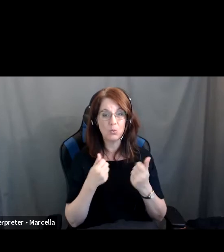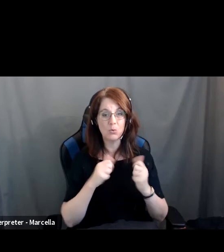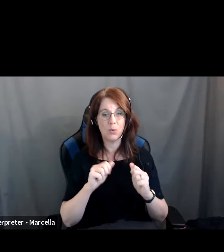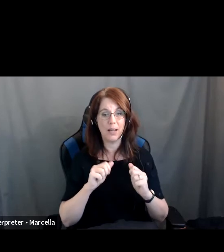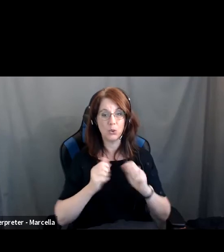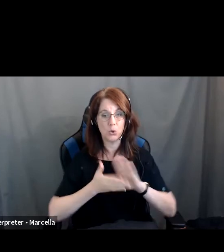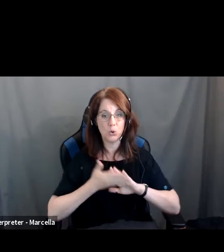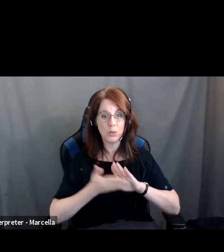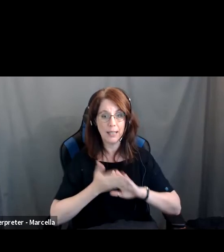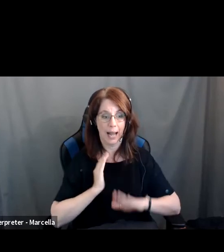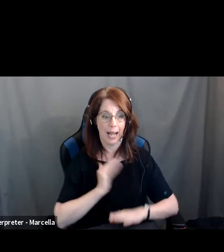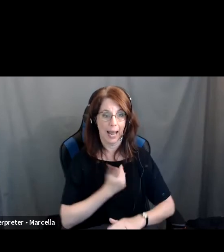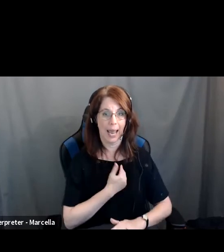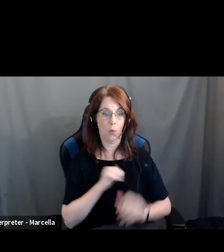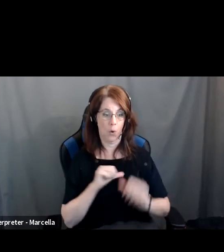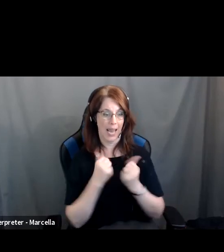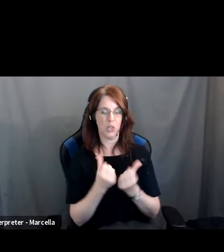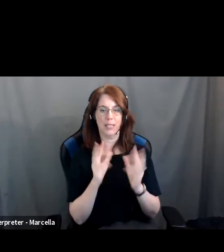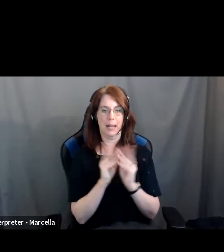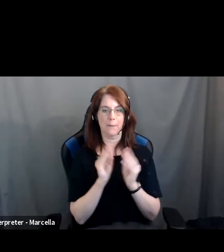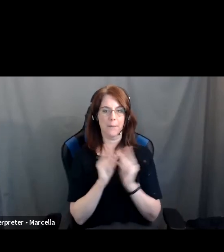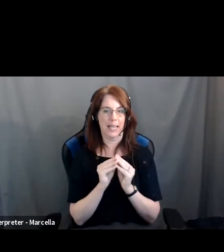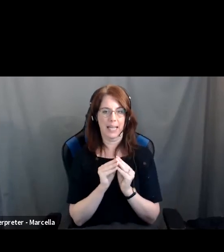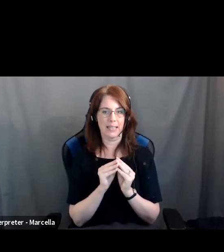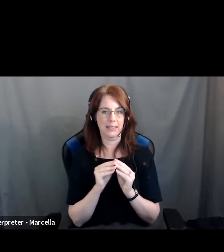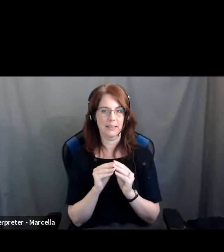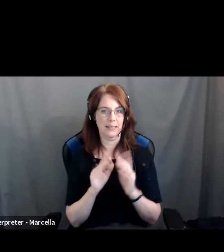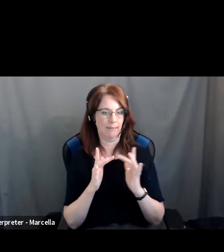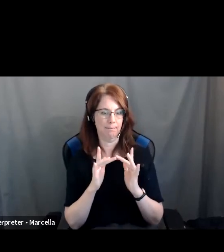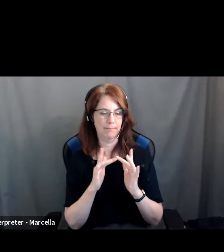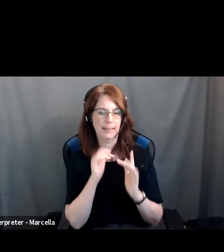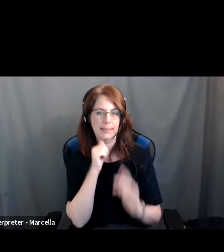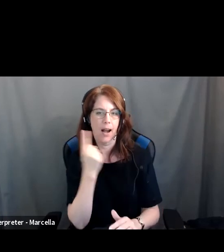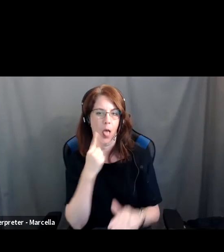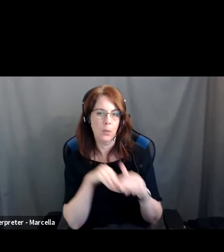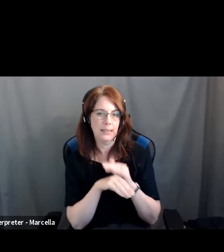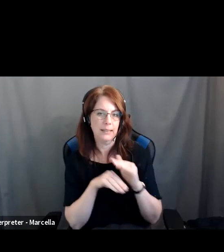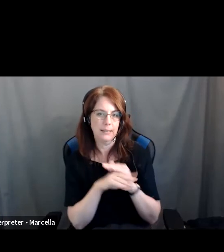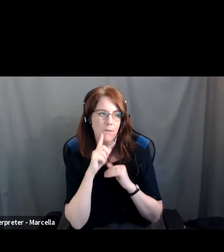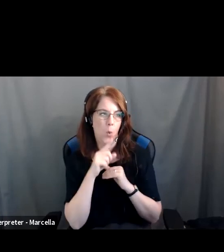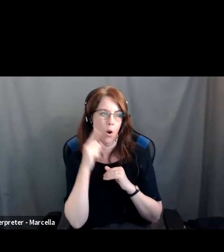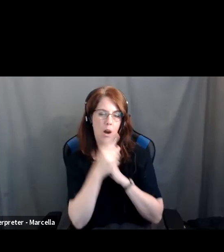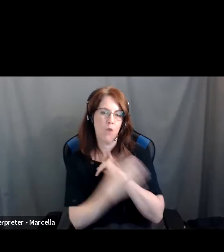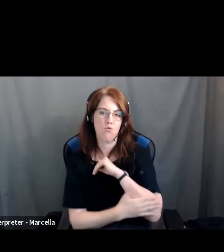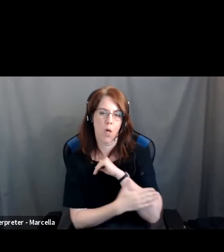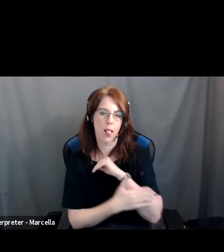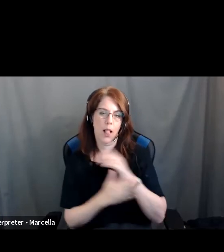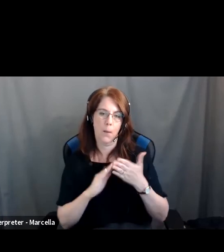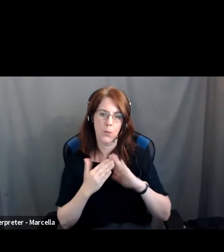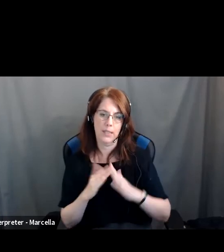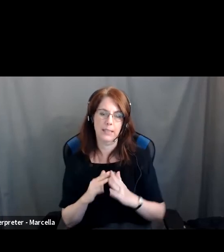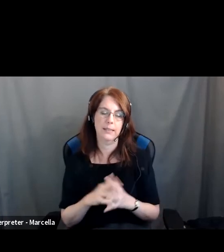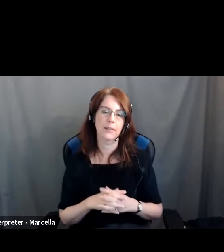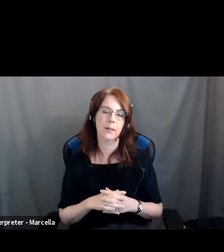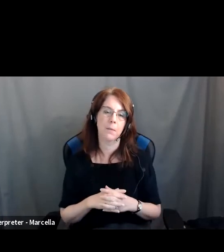conduct our agency meetings, it's not always accessible for rural communities. One of the things